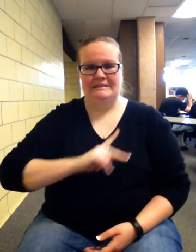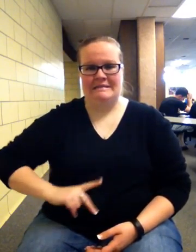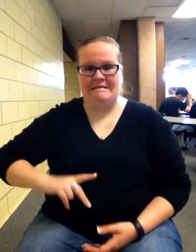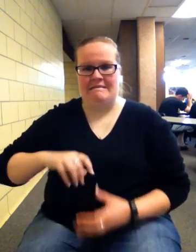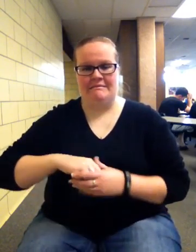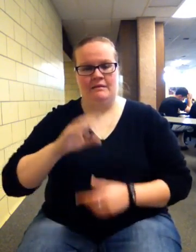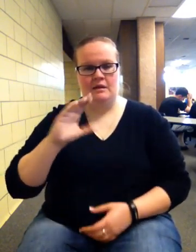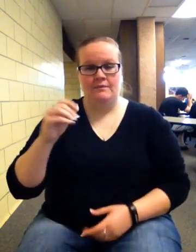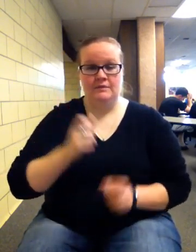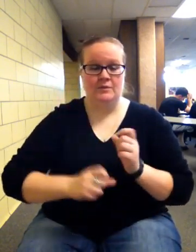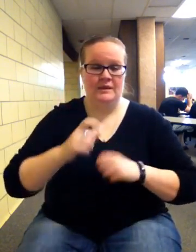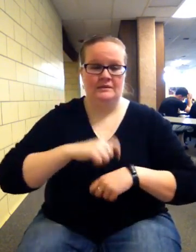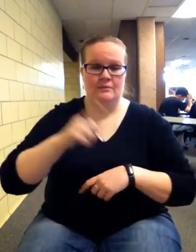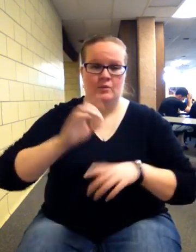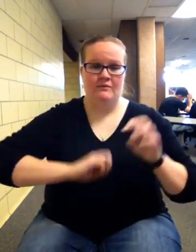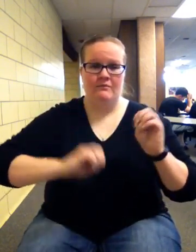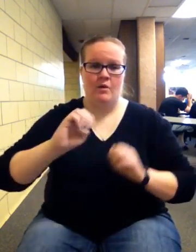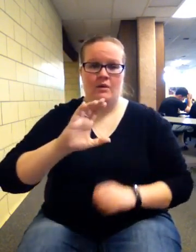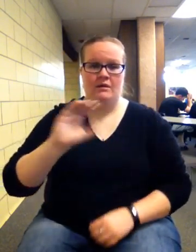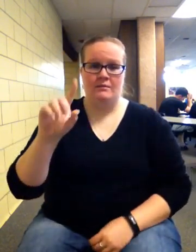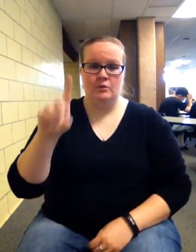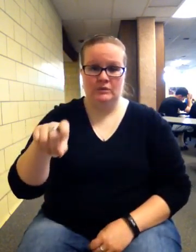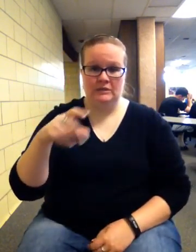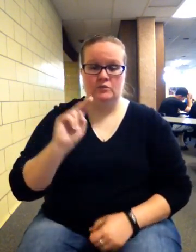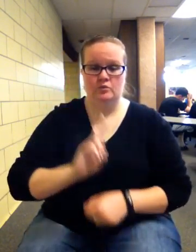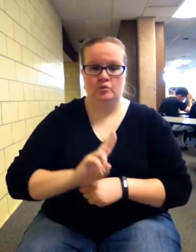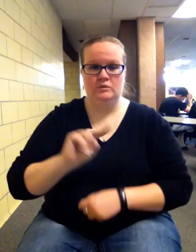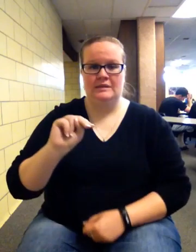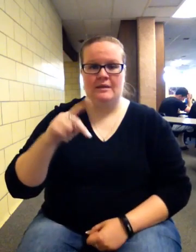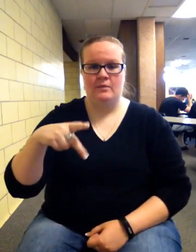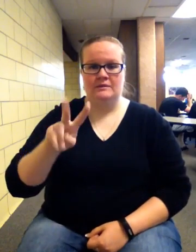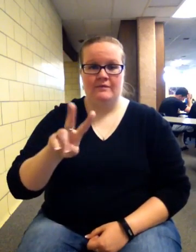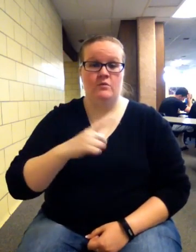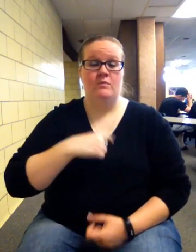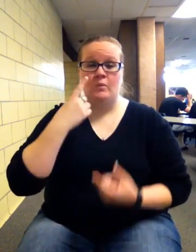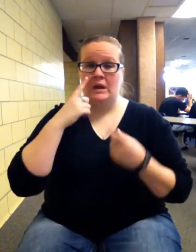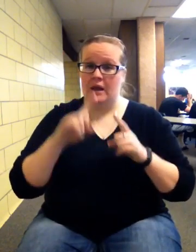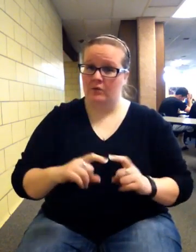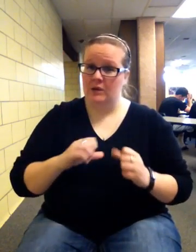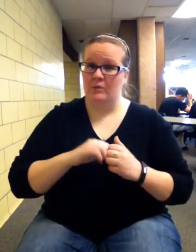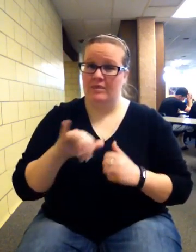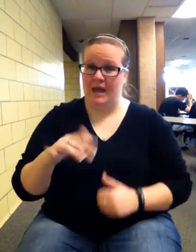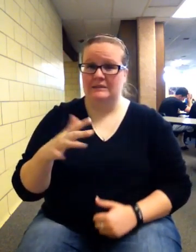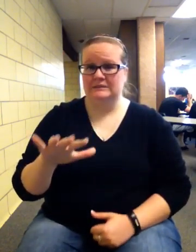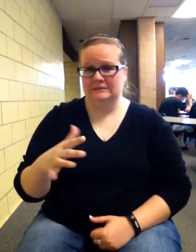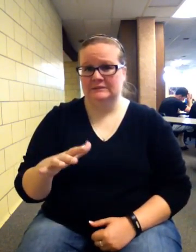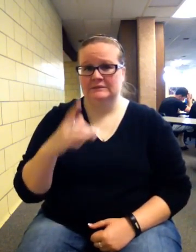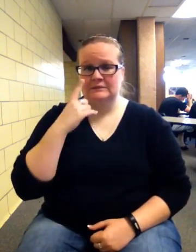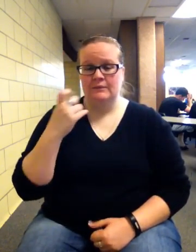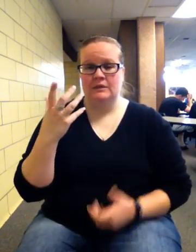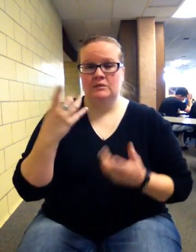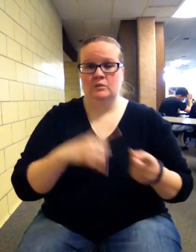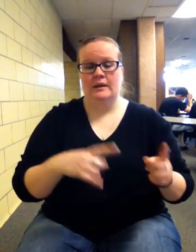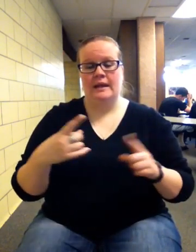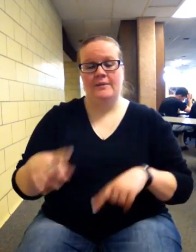saying anytime you're evaluating projects, you should always use net present value. And I agree with that to some extent. Because what's going to happen is, as you're